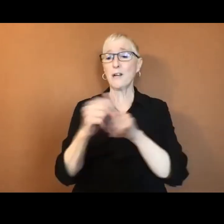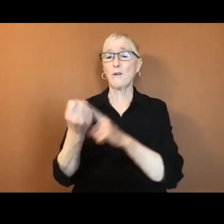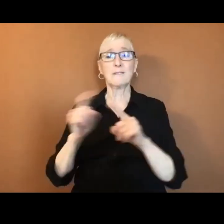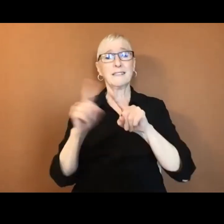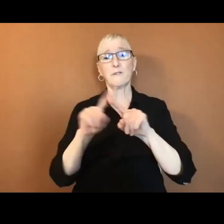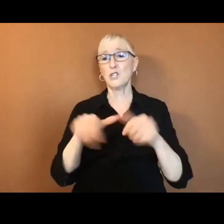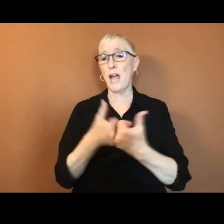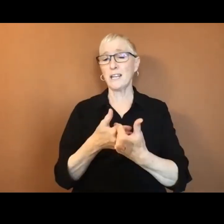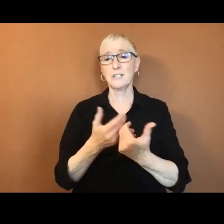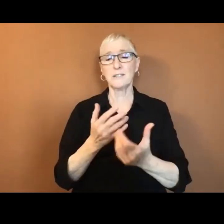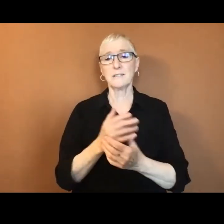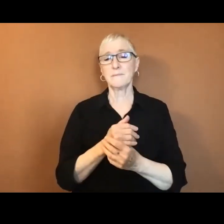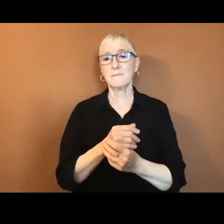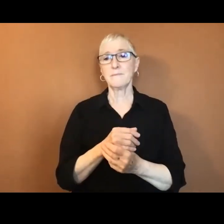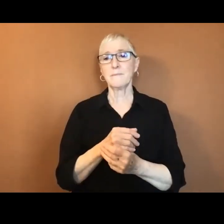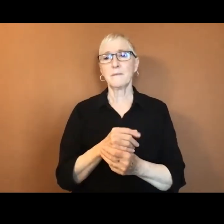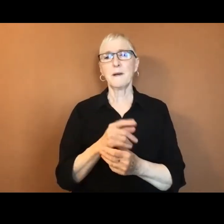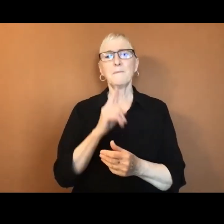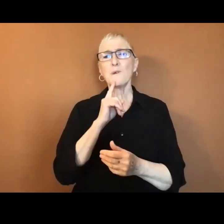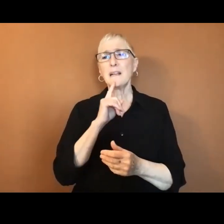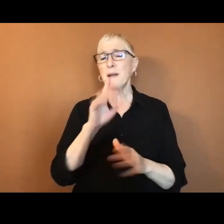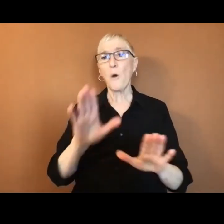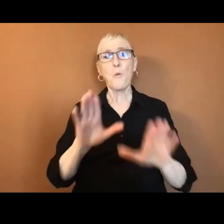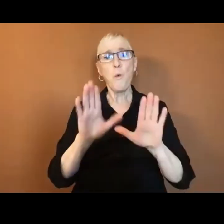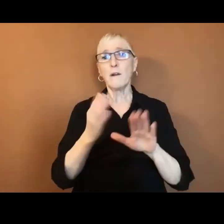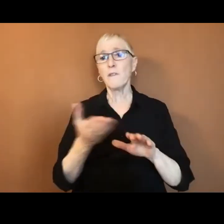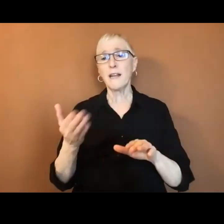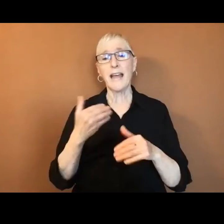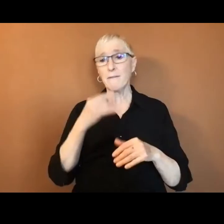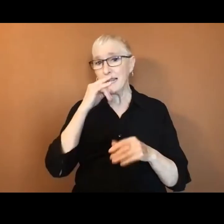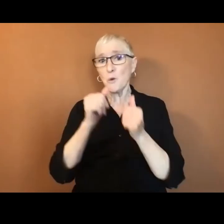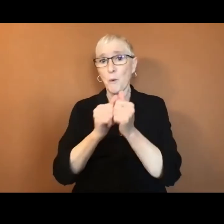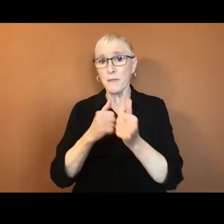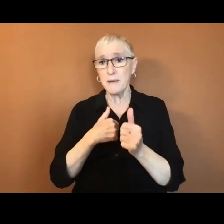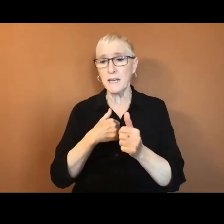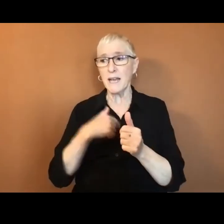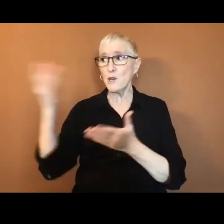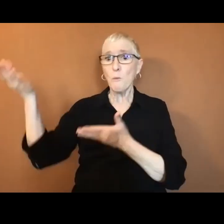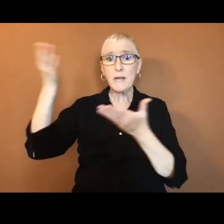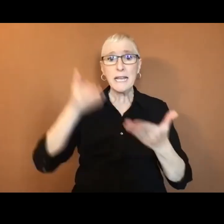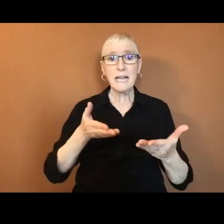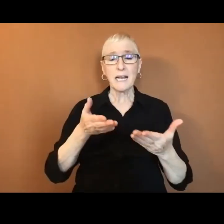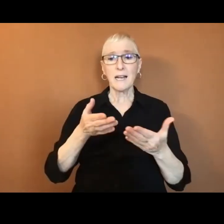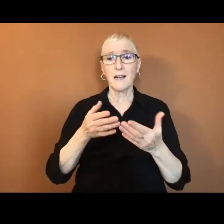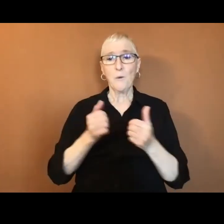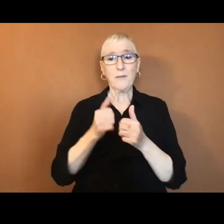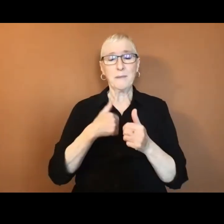challenges, but it's been a wonderful thing to have those kids with me and bring them along for